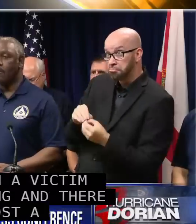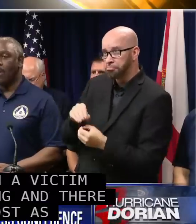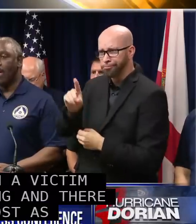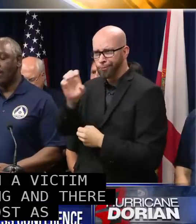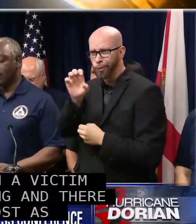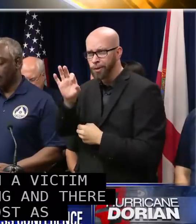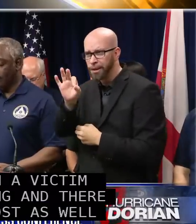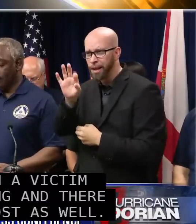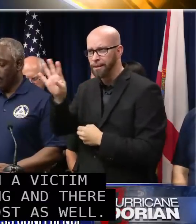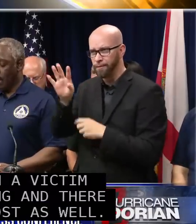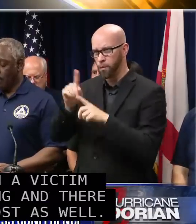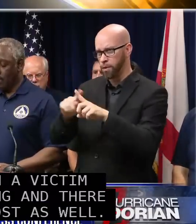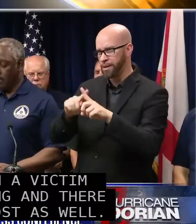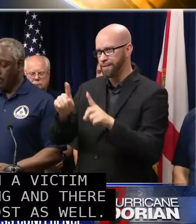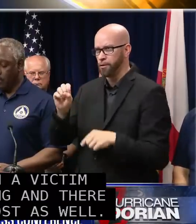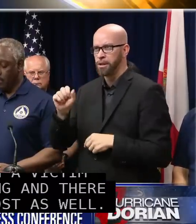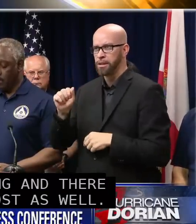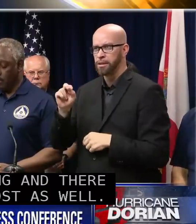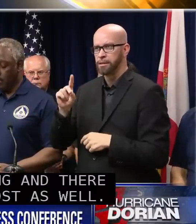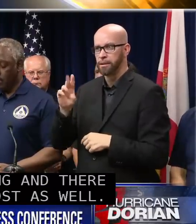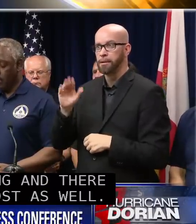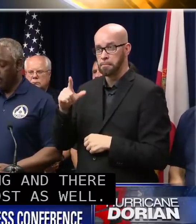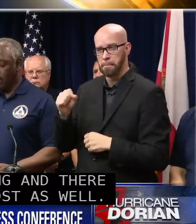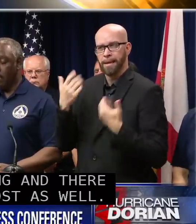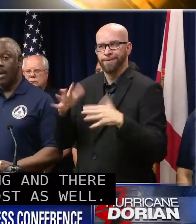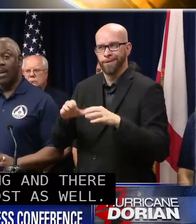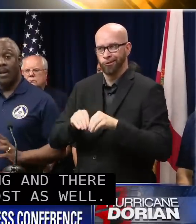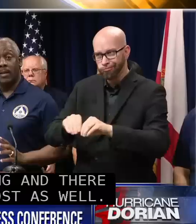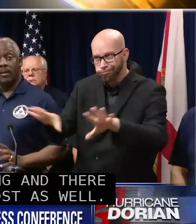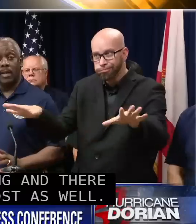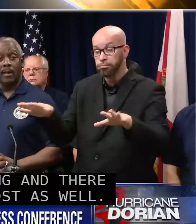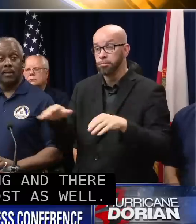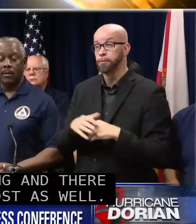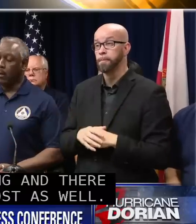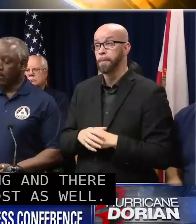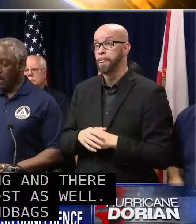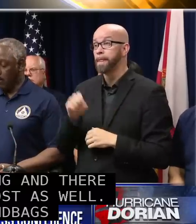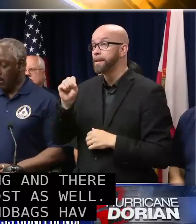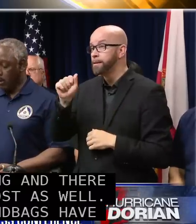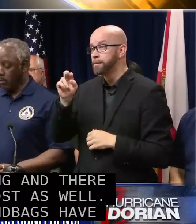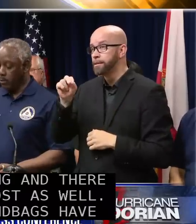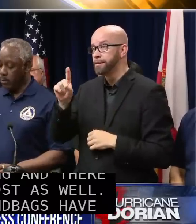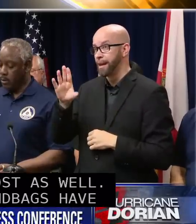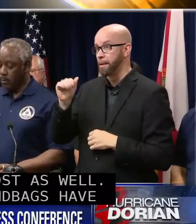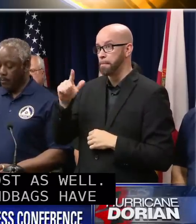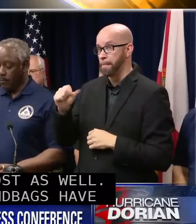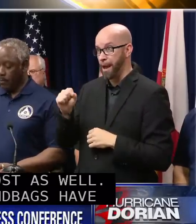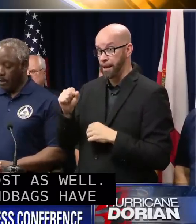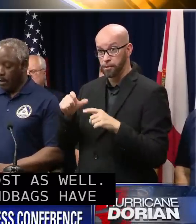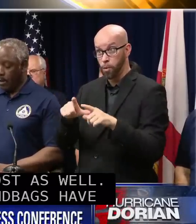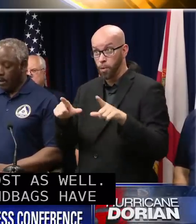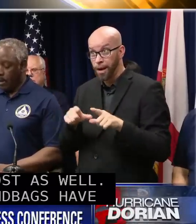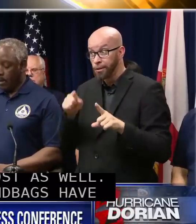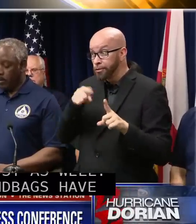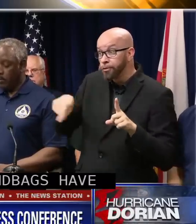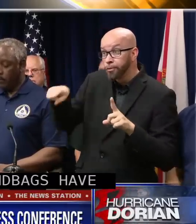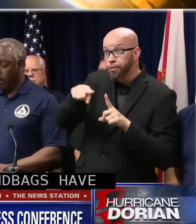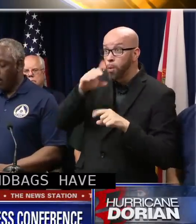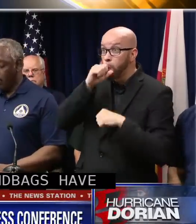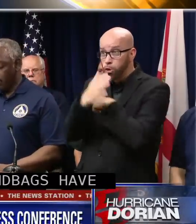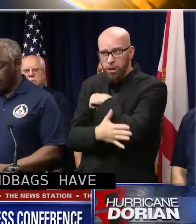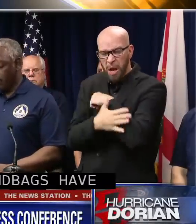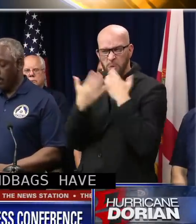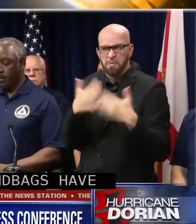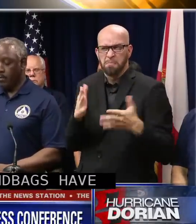194,000 sandbags have been distributed. The sandbag sites are now closed. In terms